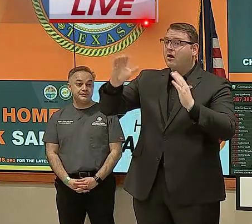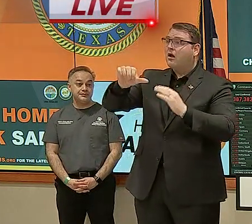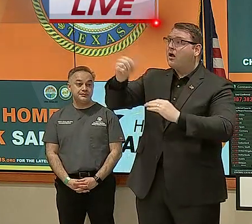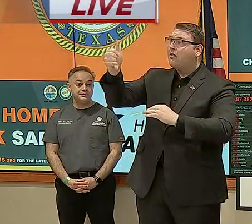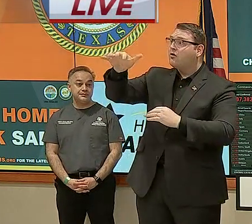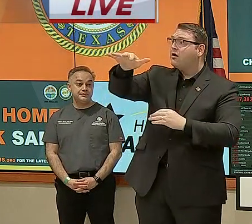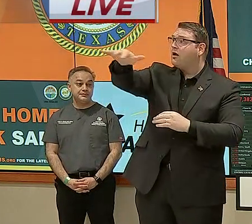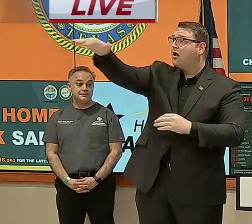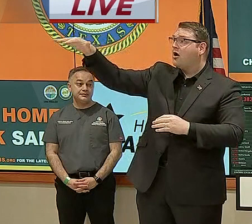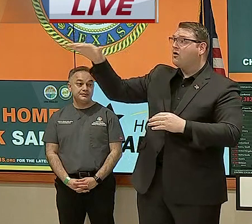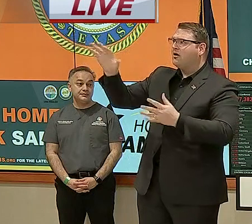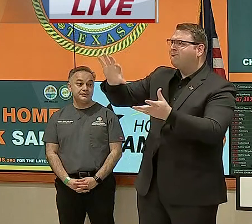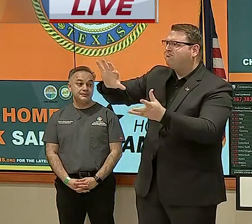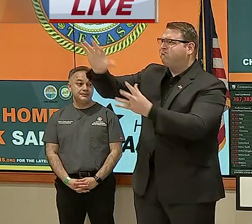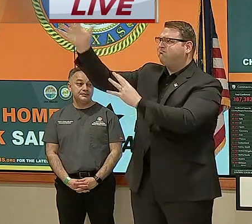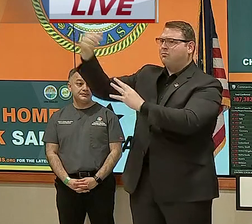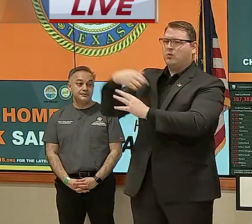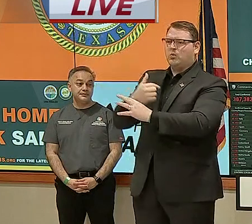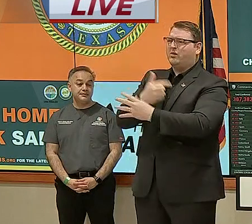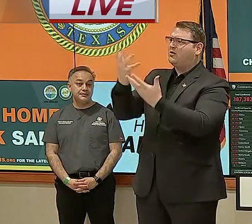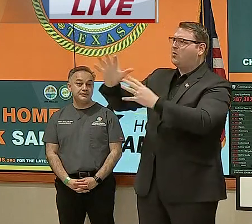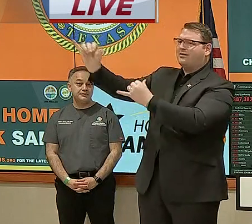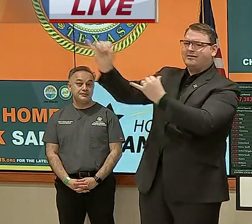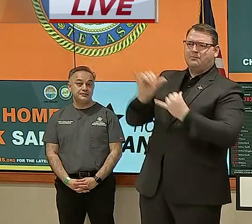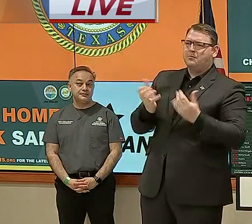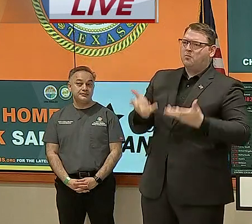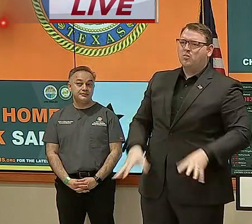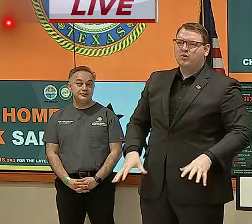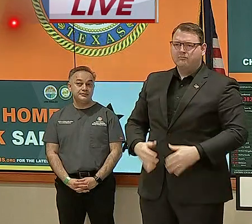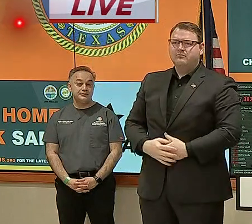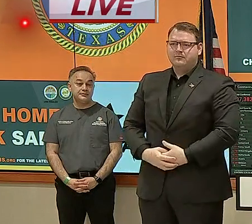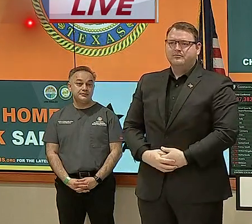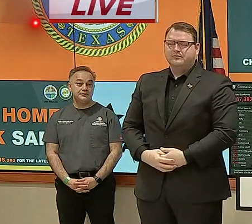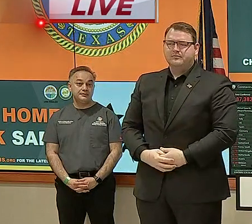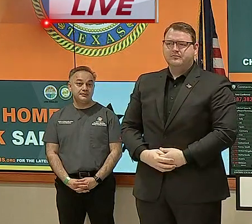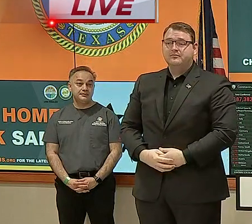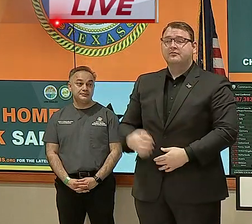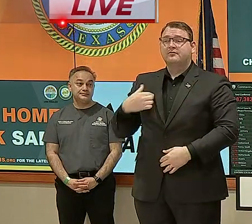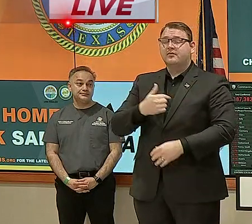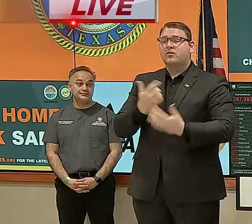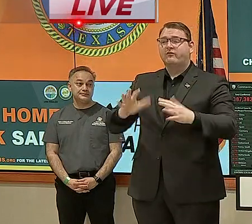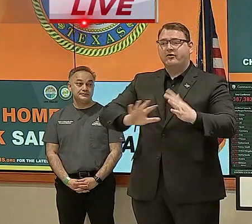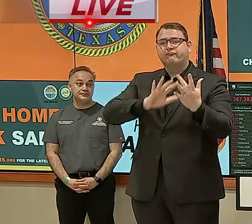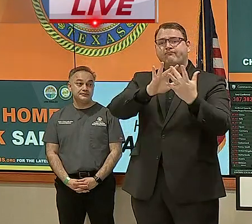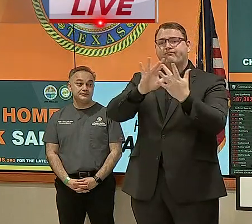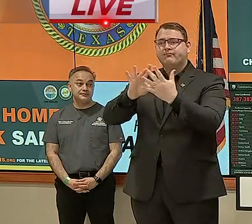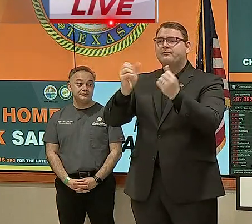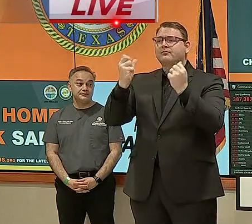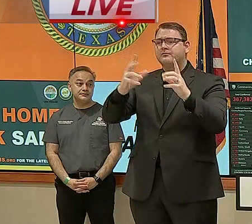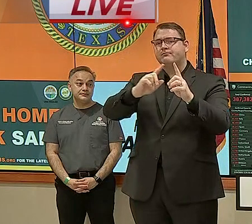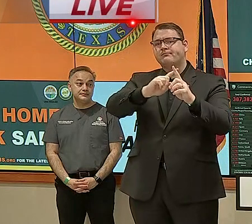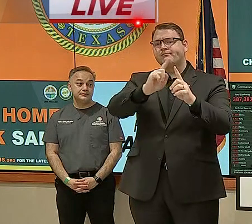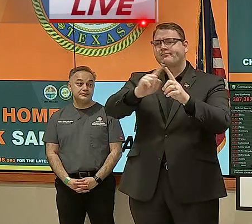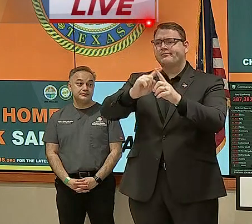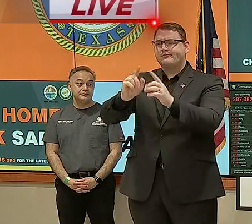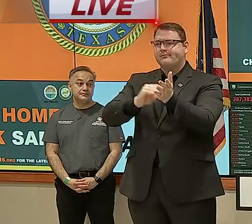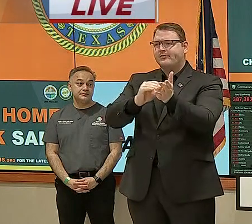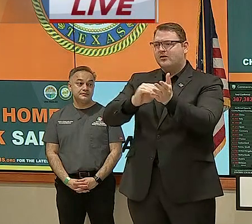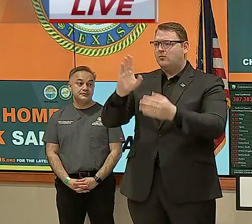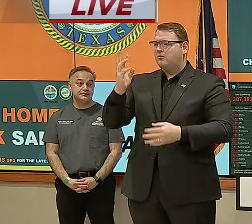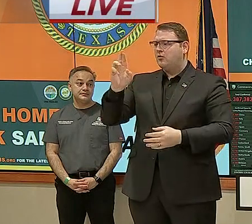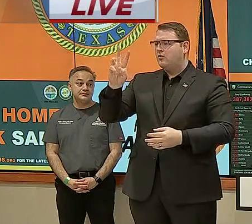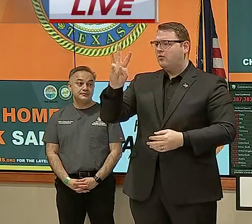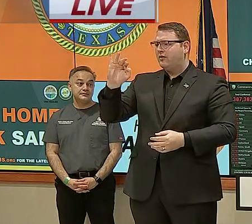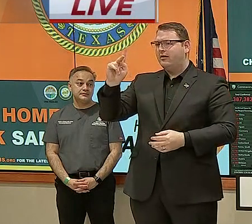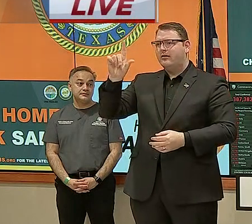We have been in touch with several healthcare professionals. For example, Dr. Berwinkle with the School of